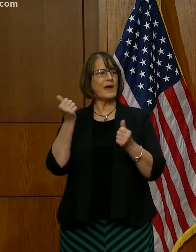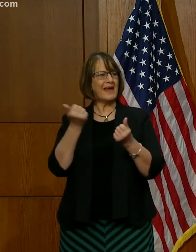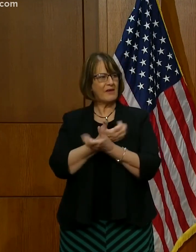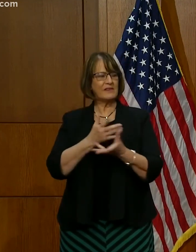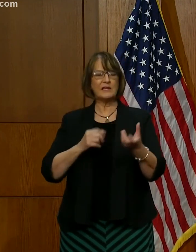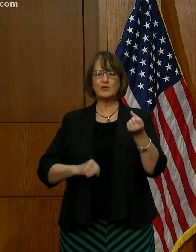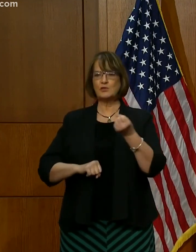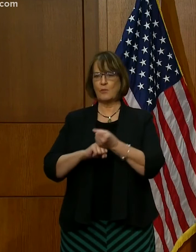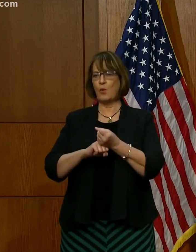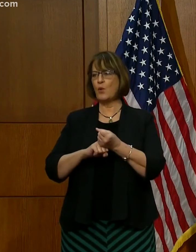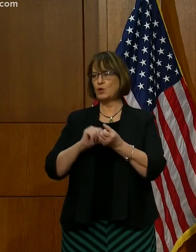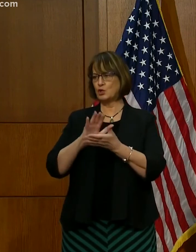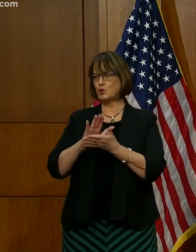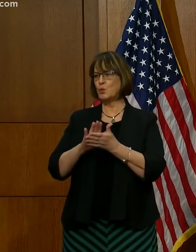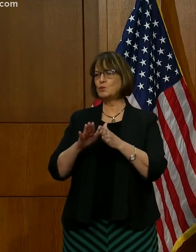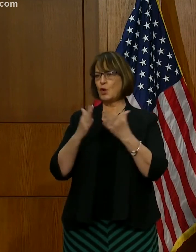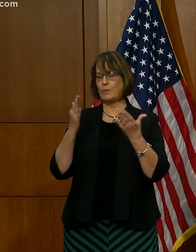financially.